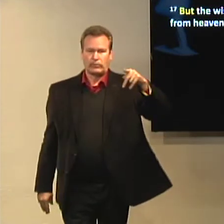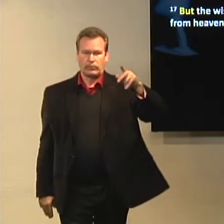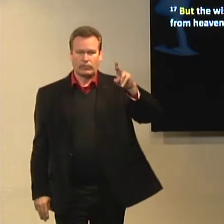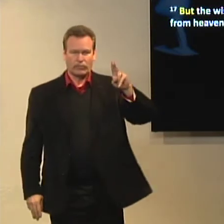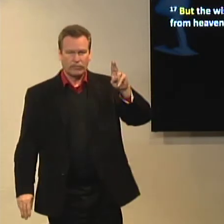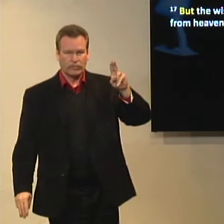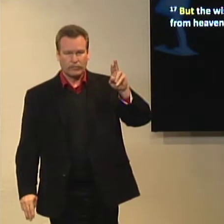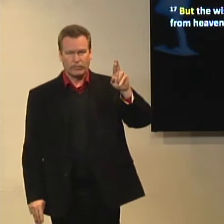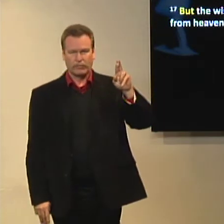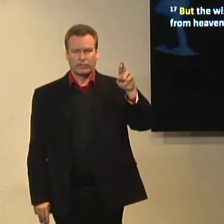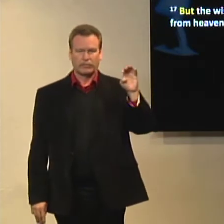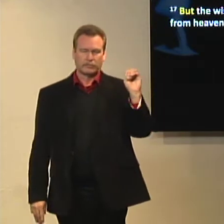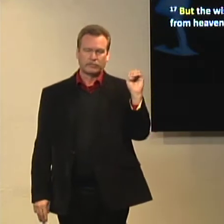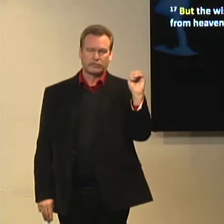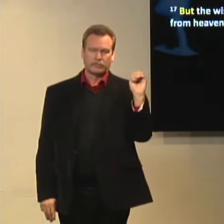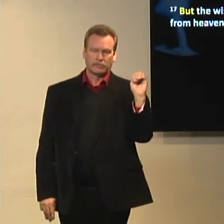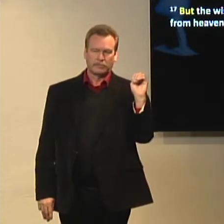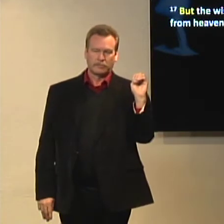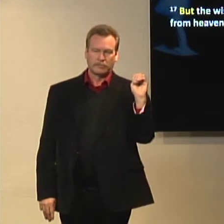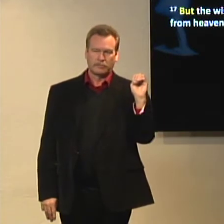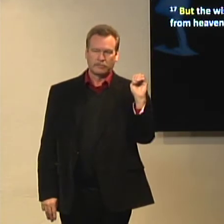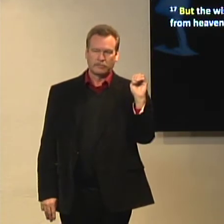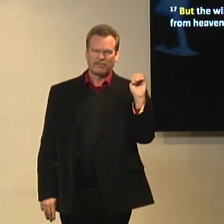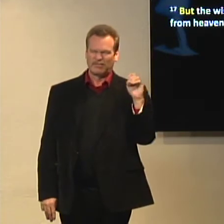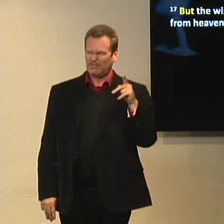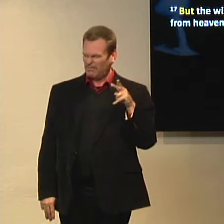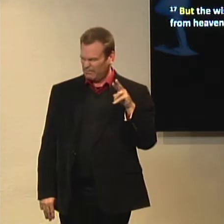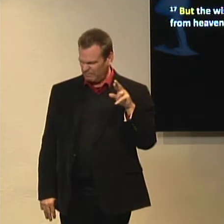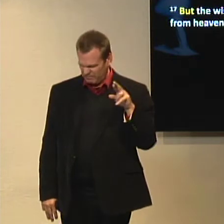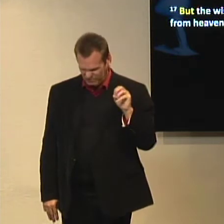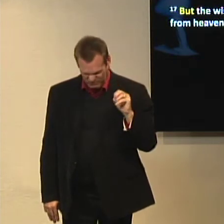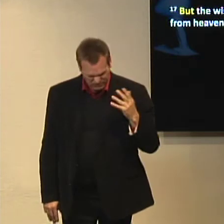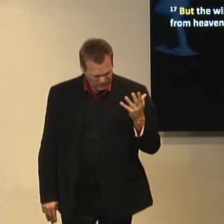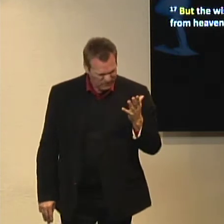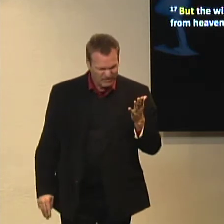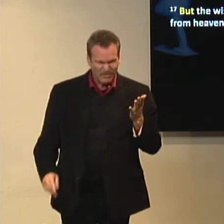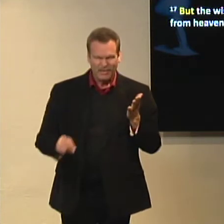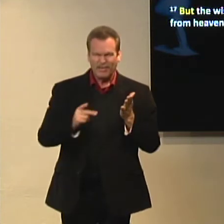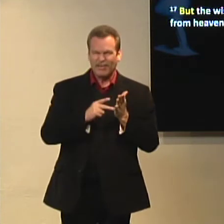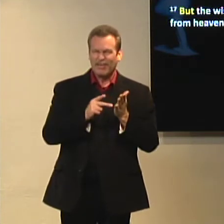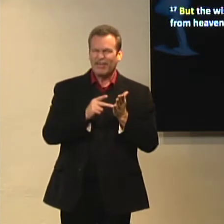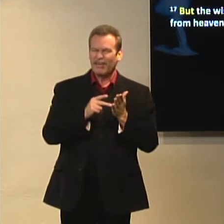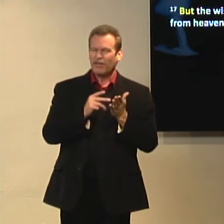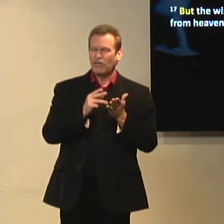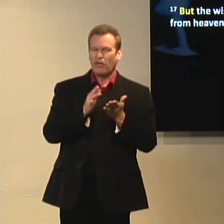first important factor to recognize is that wisdom from heaven is pure,